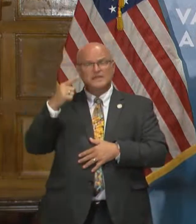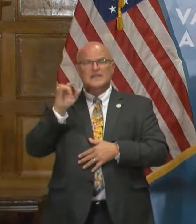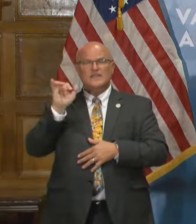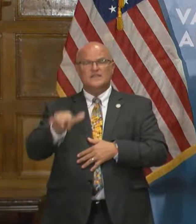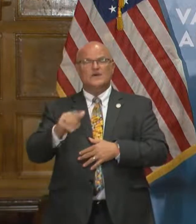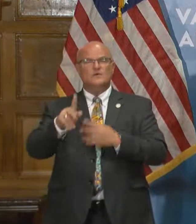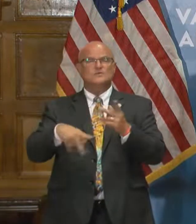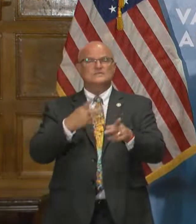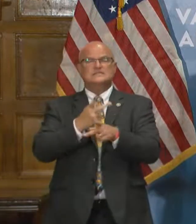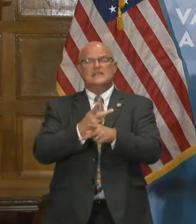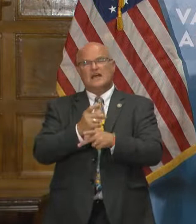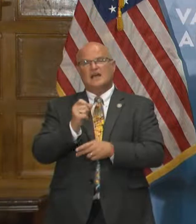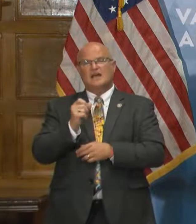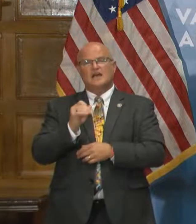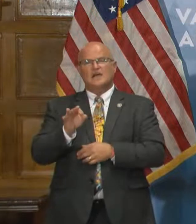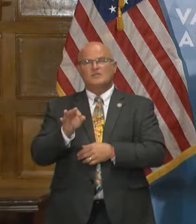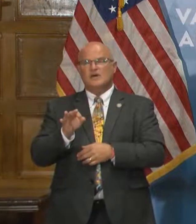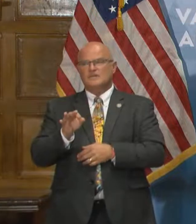those type of